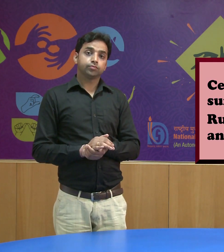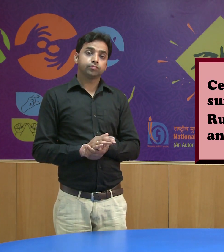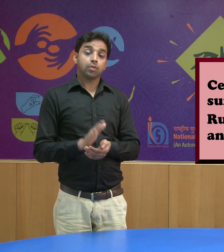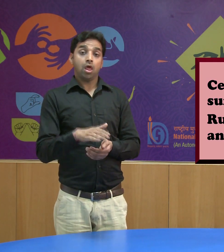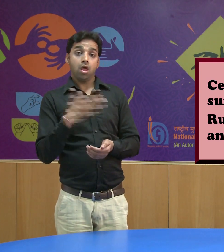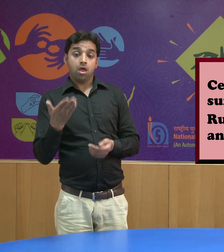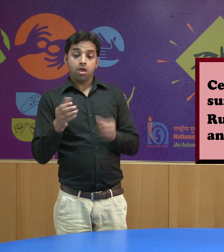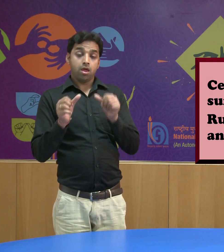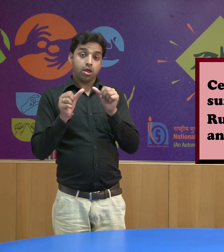Afghanistan,